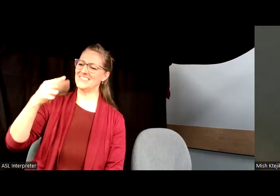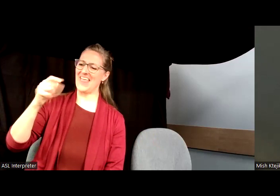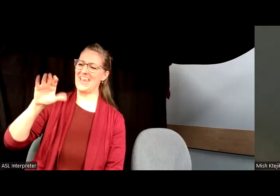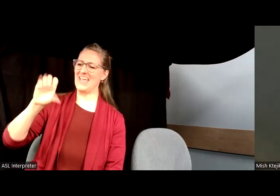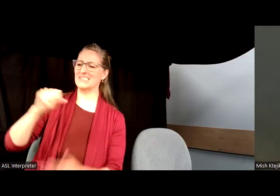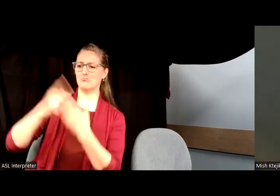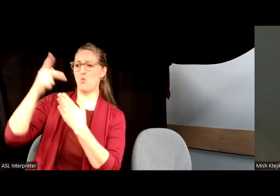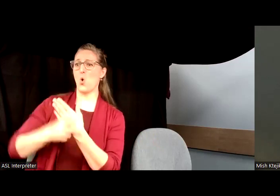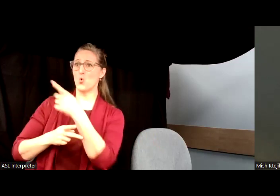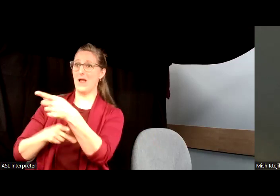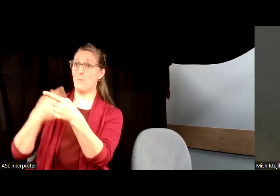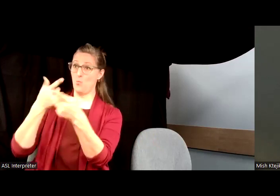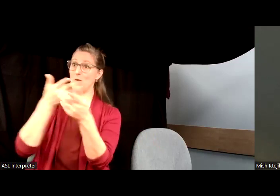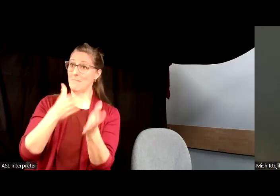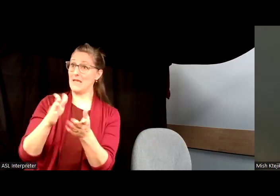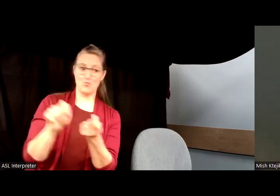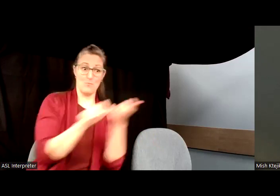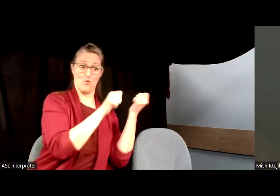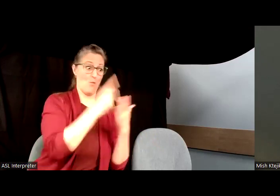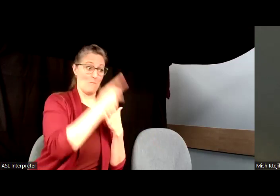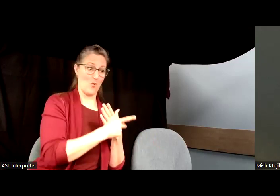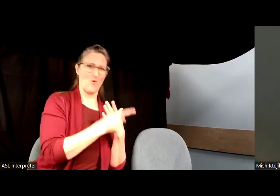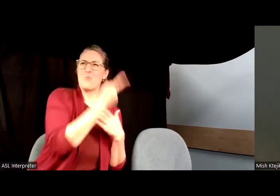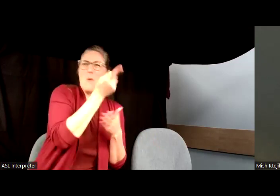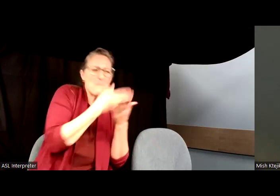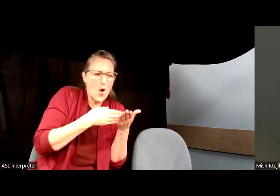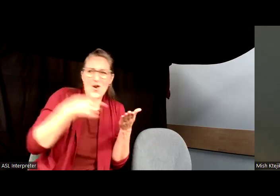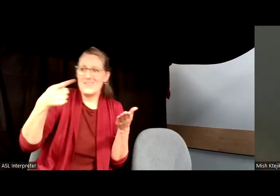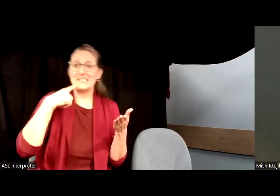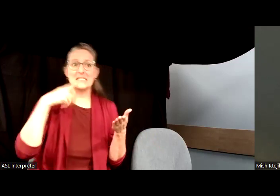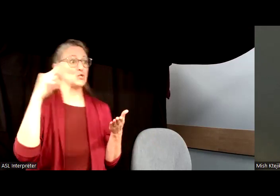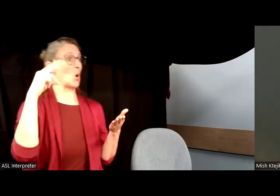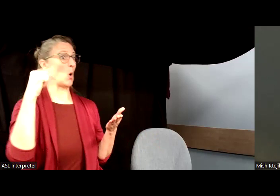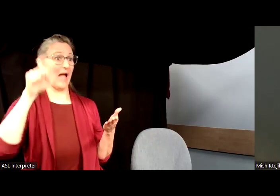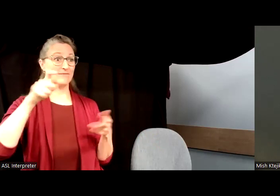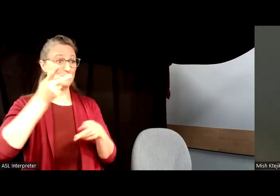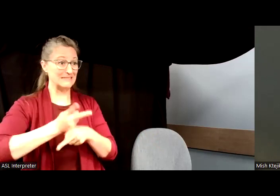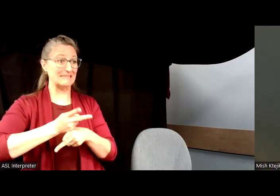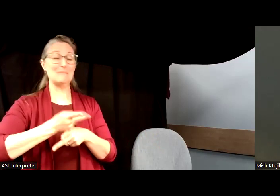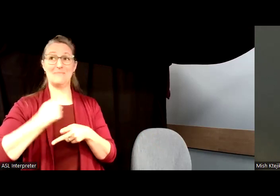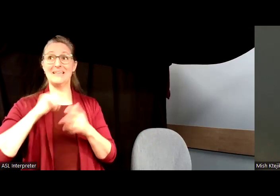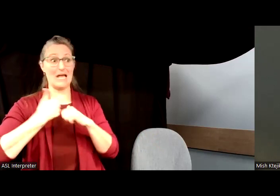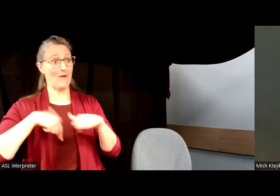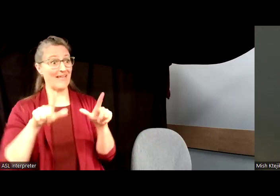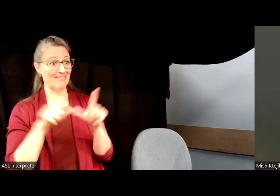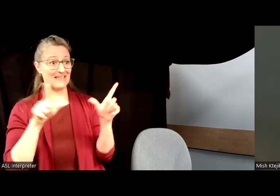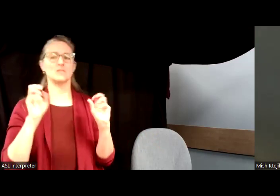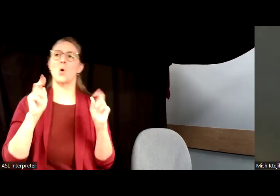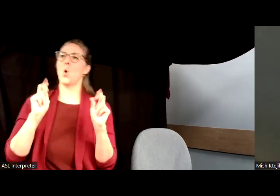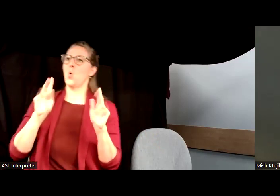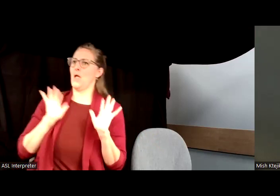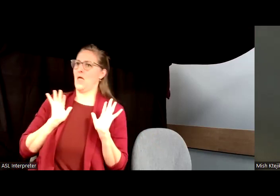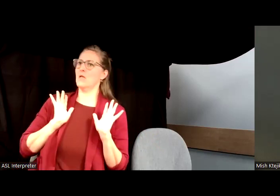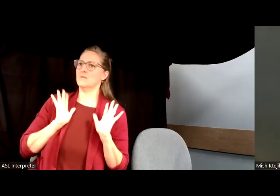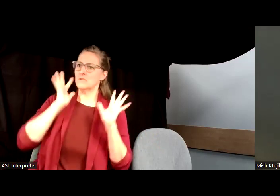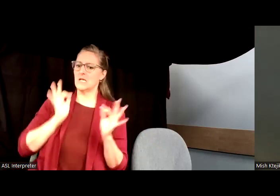we need to have that. We do that all the time. So that was feedback we received and the board were like, okay, we're gonna leave it in. And because they showed